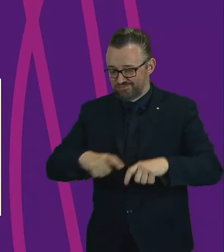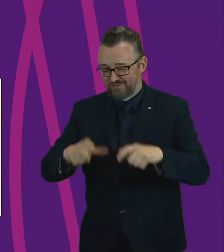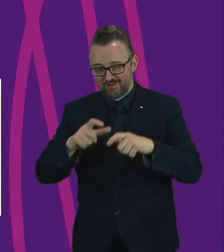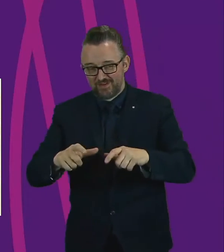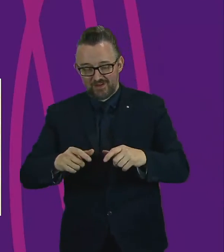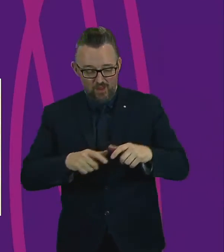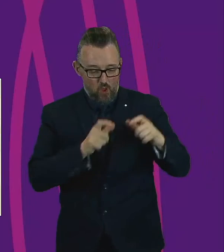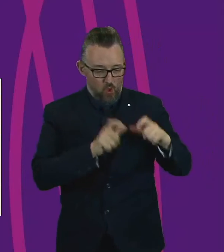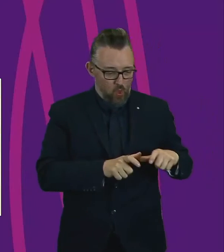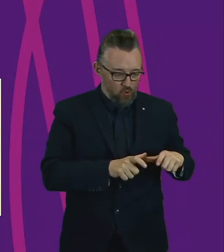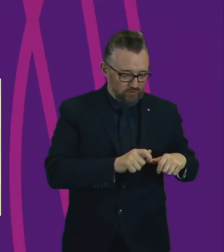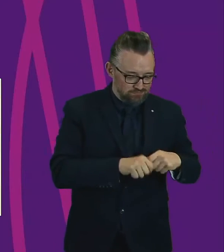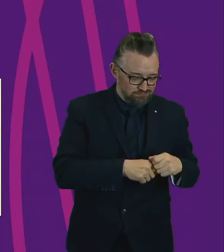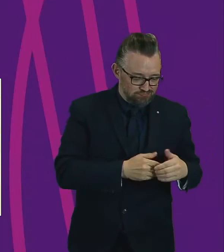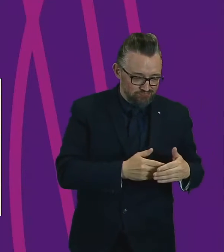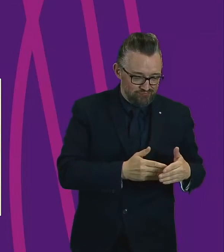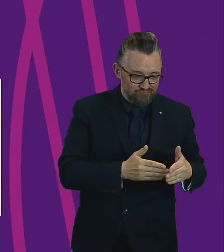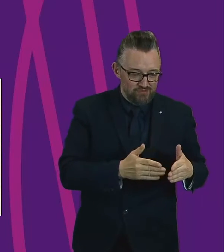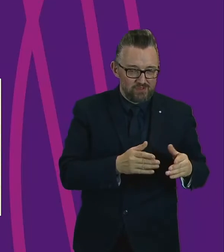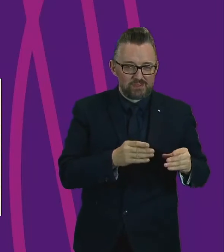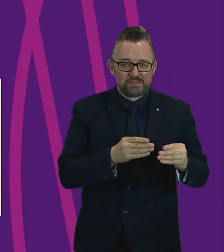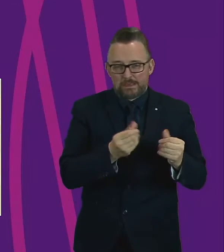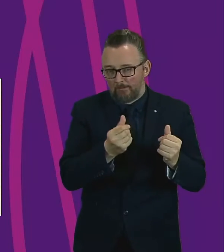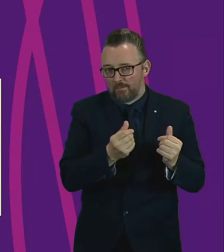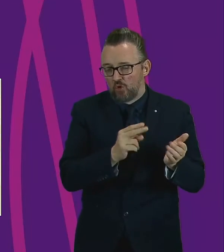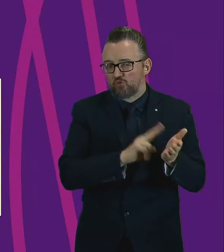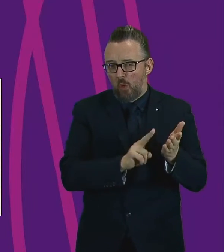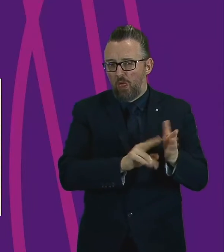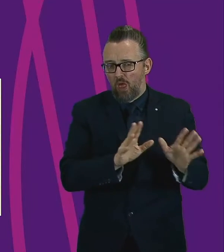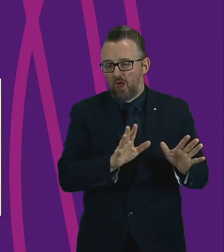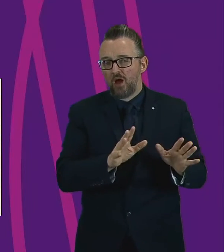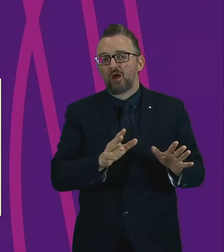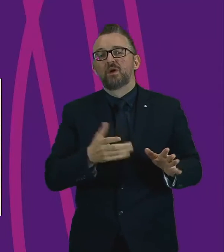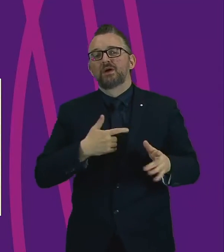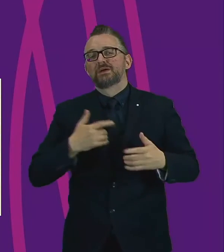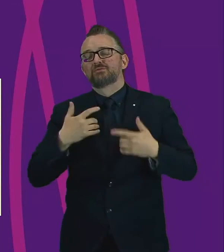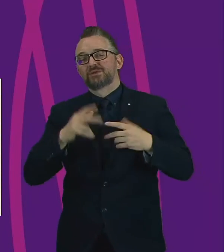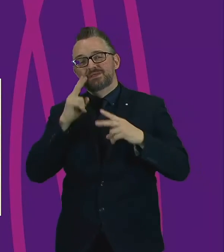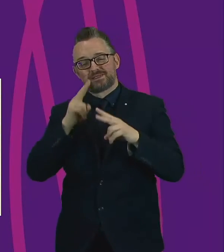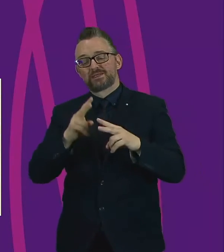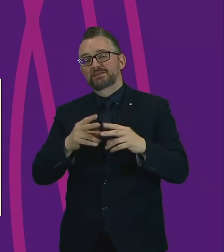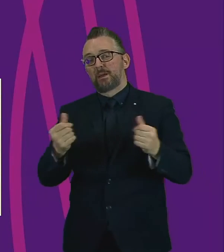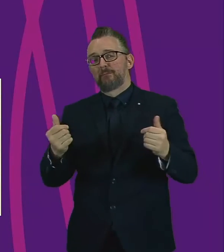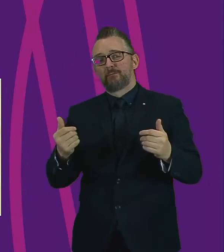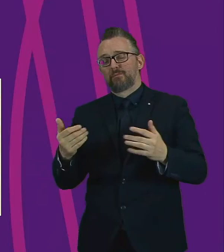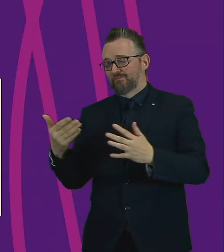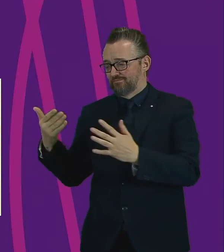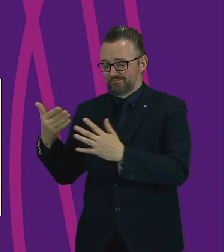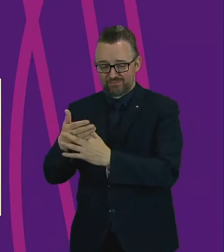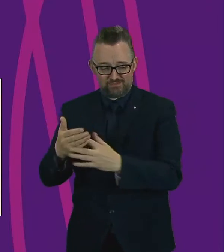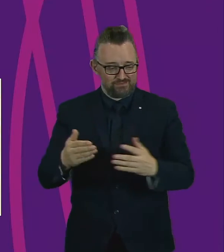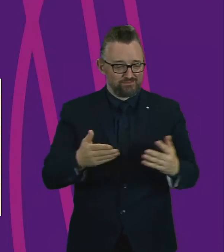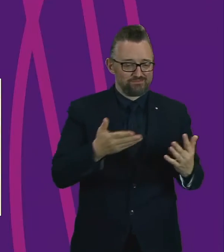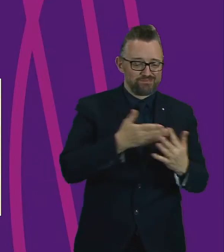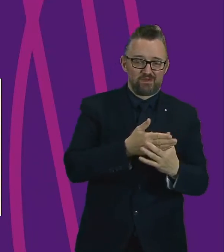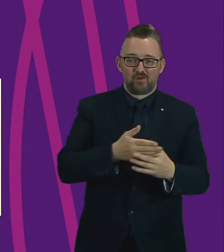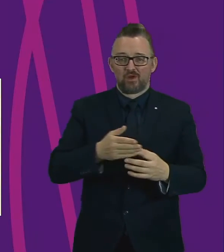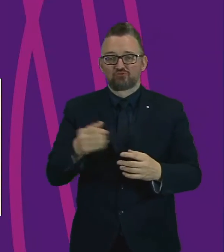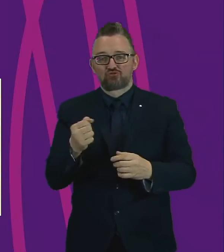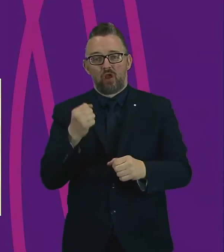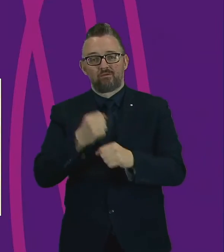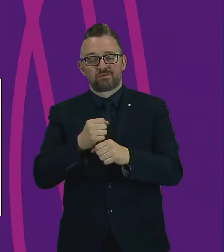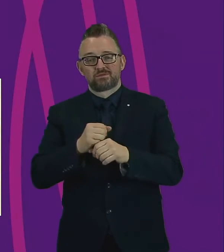lockdown and back to a semblance of normality, it's clear that we have seen seismic interventions from both of Scotland's governments to deal with